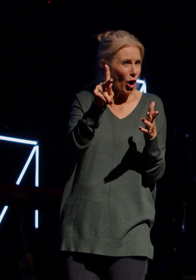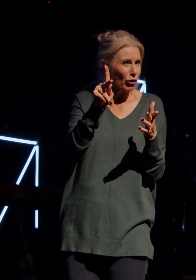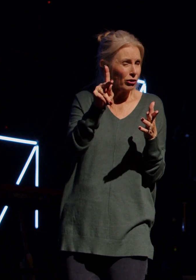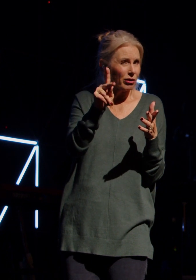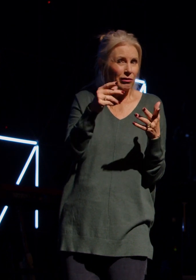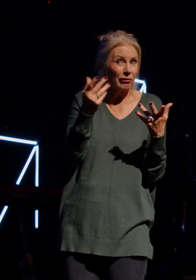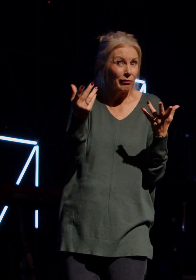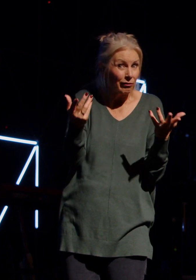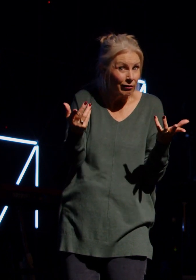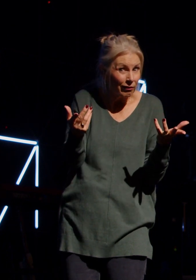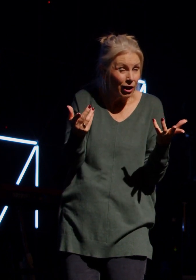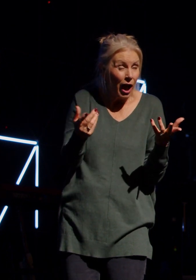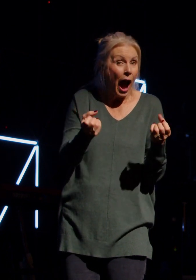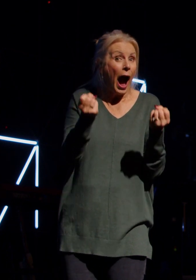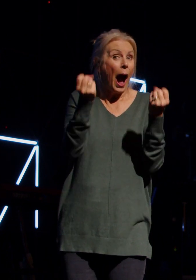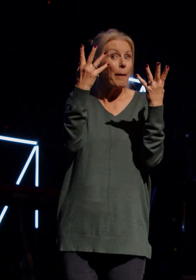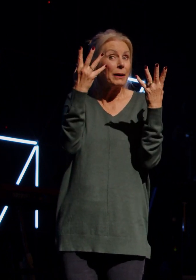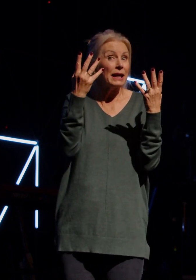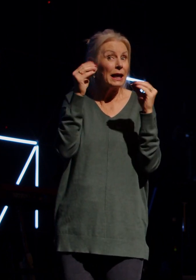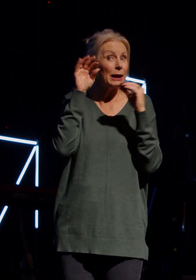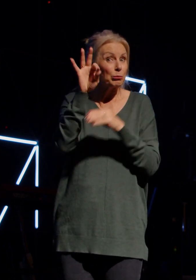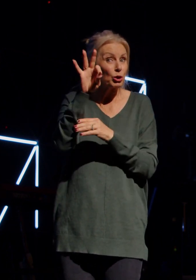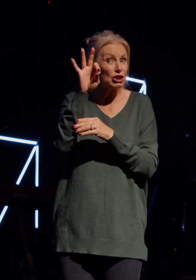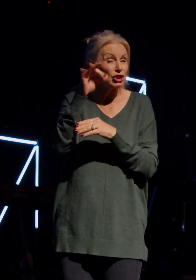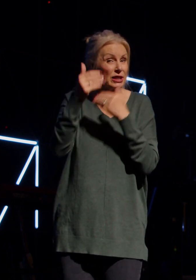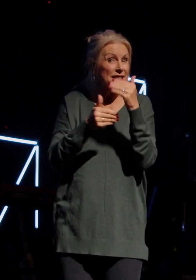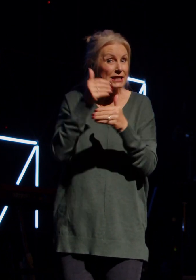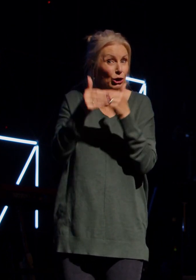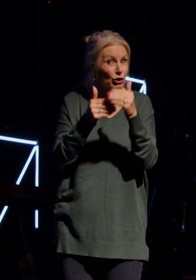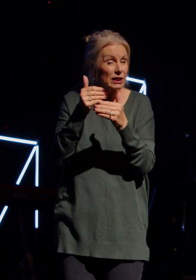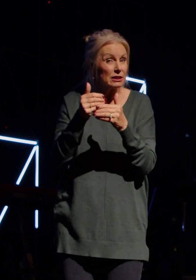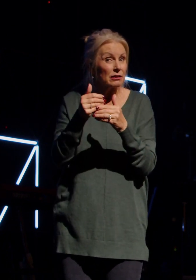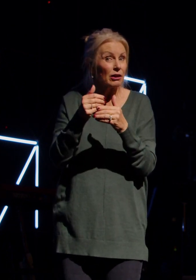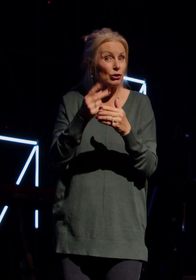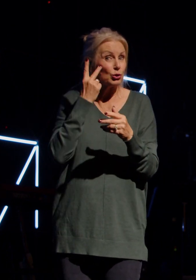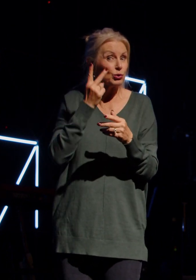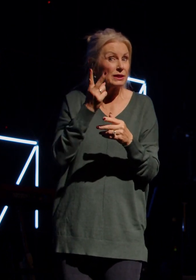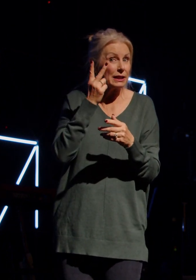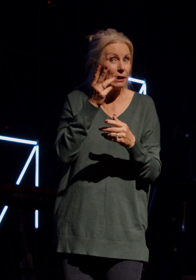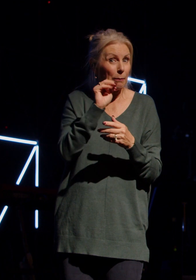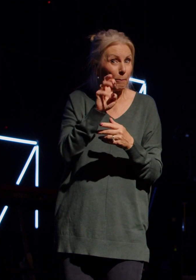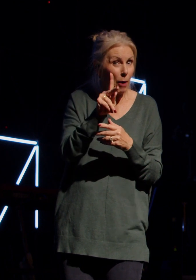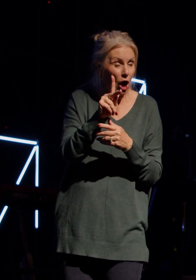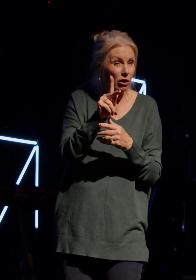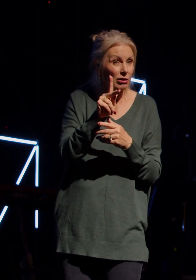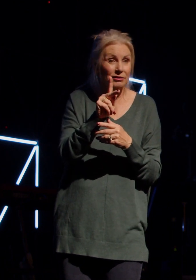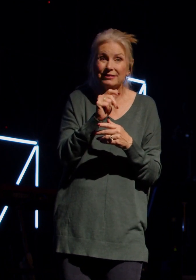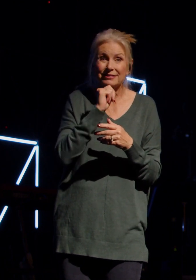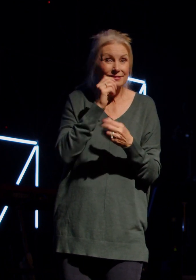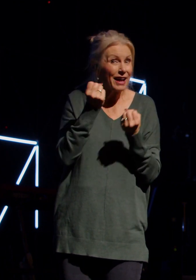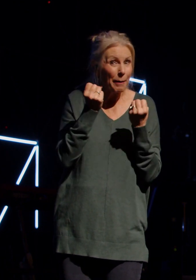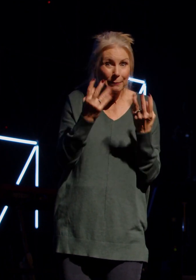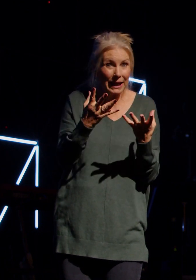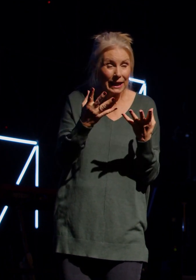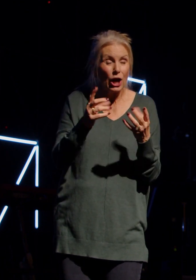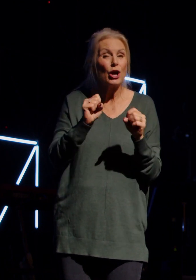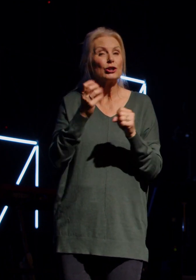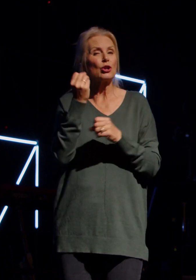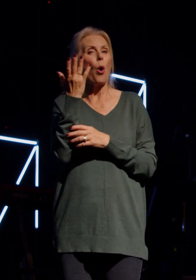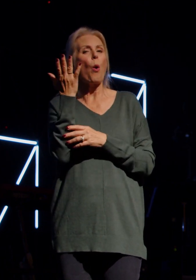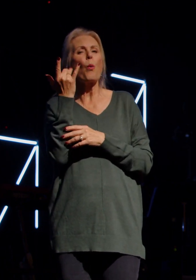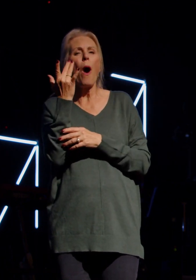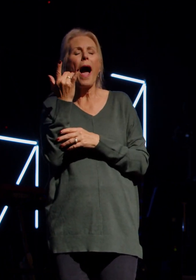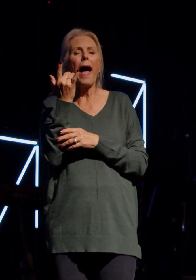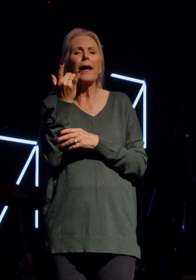through Mark? I mean, usually it's like, we're going to go through Luke. We're going to go through John. We're going to go through Mark. So why is it the